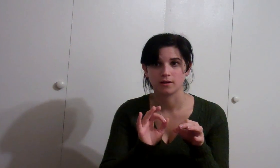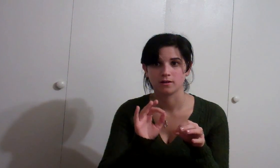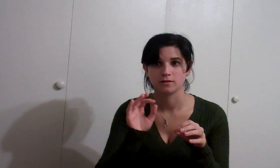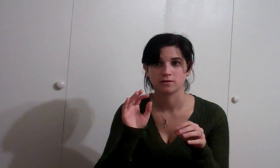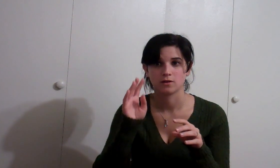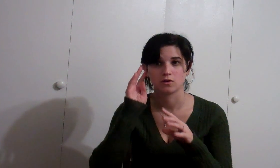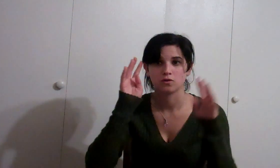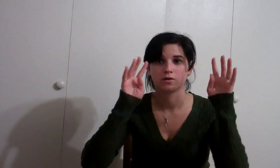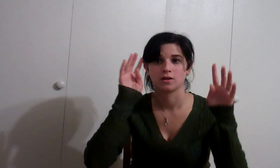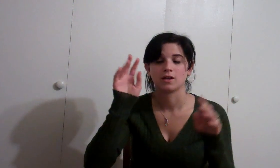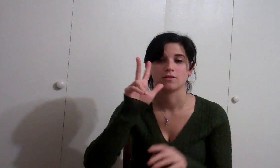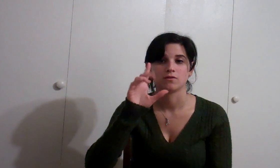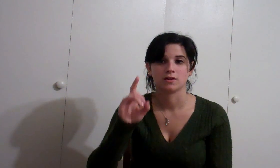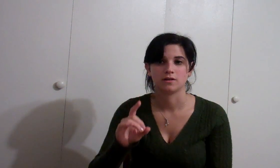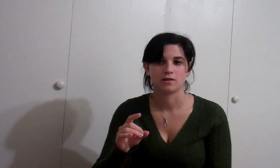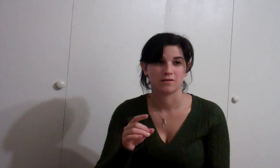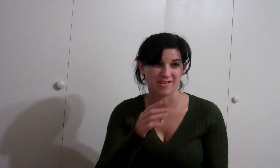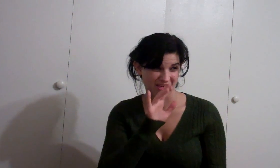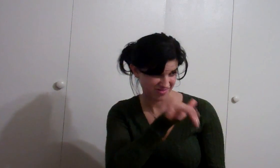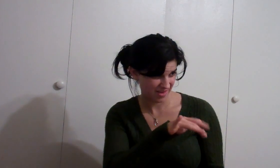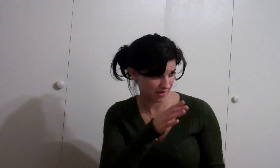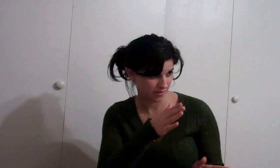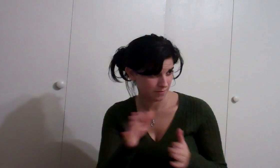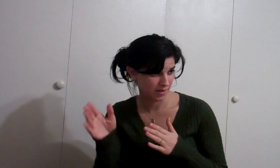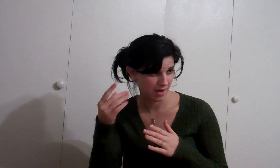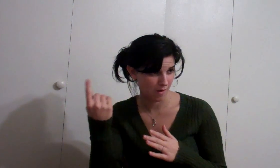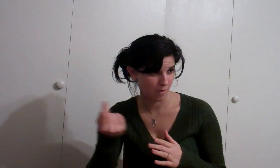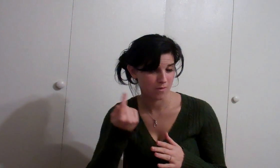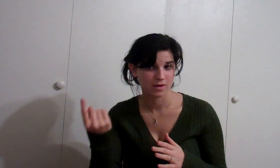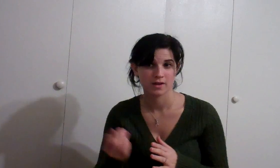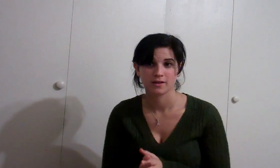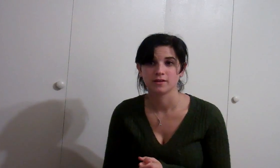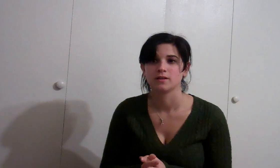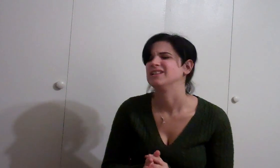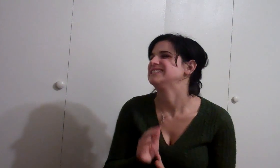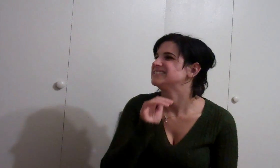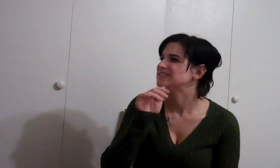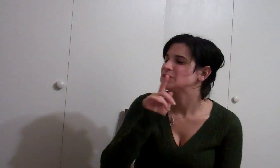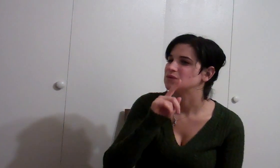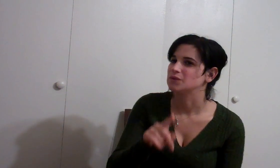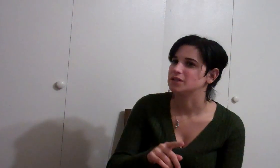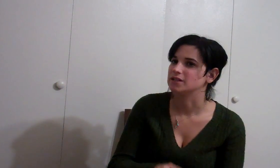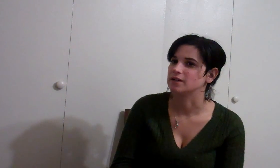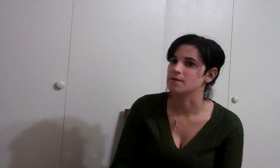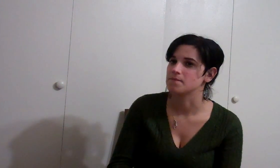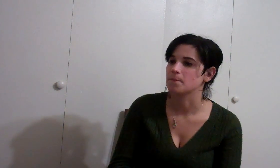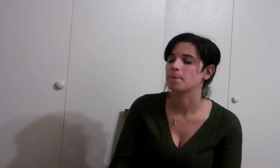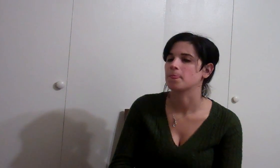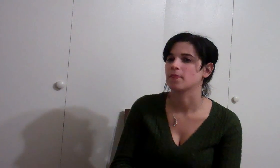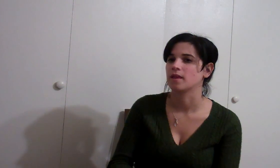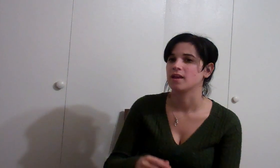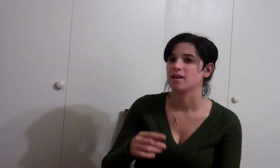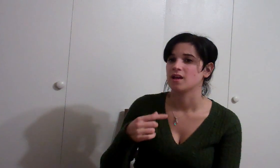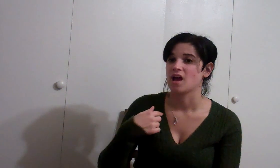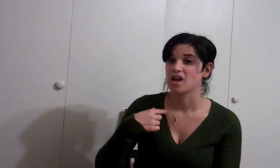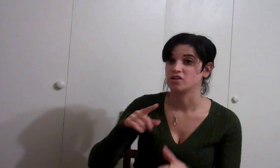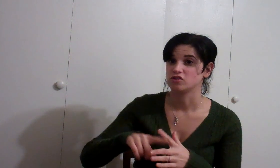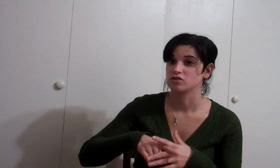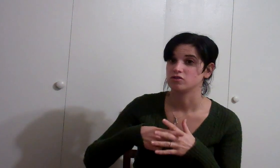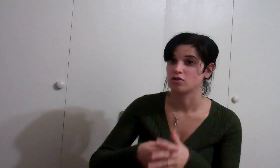plan? Yeah, well, not really. Not really. About 4 years ago, we were going to do the film, and that was before Jim Cameron did Avatar. And